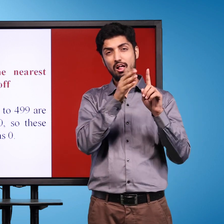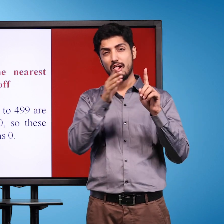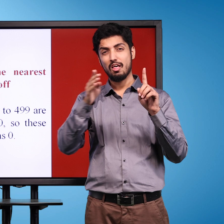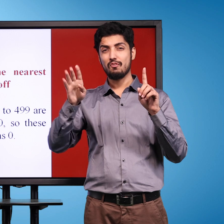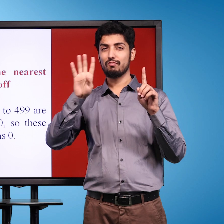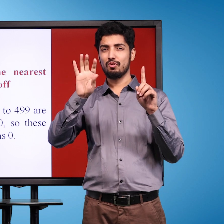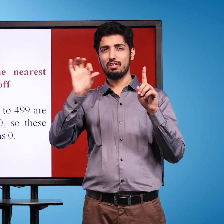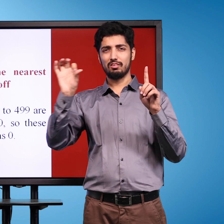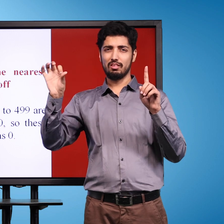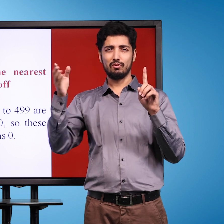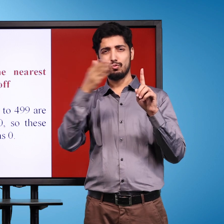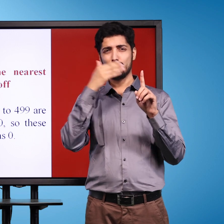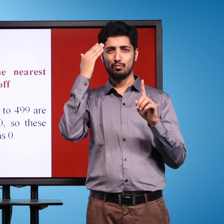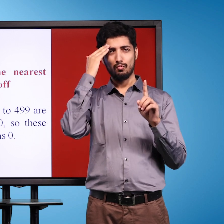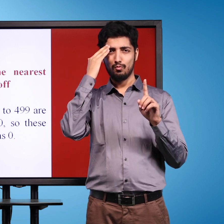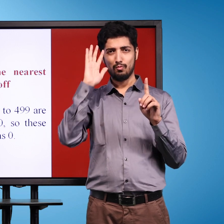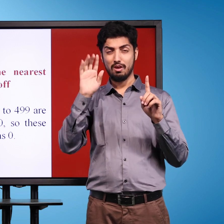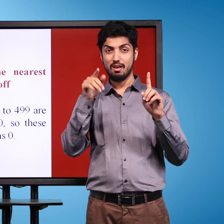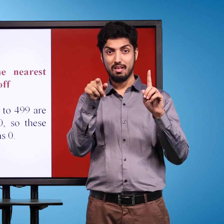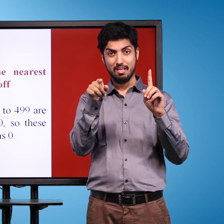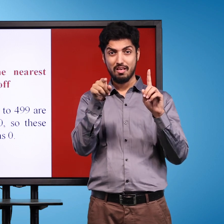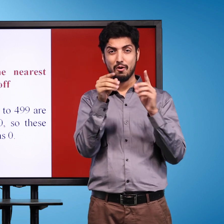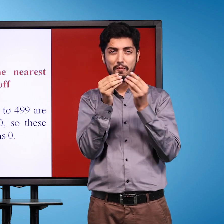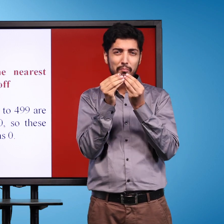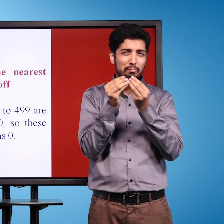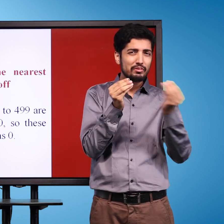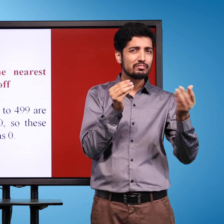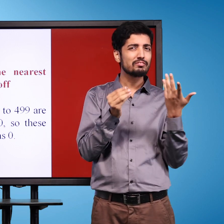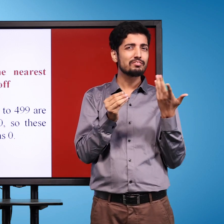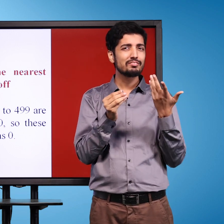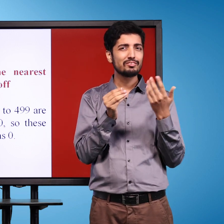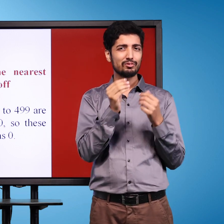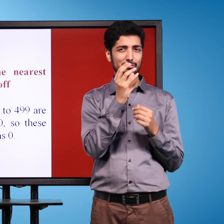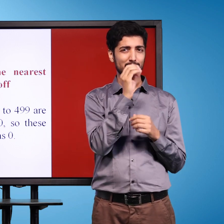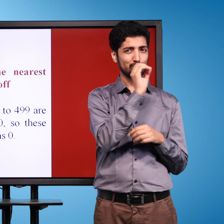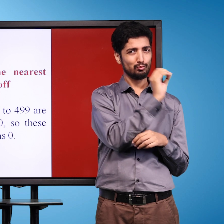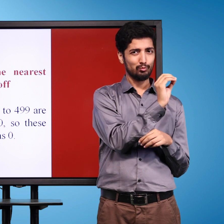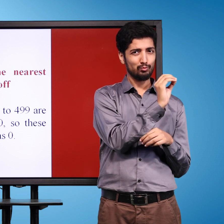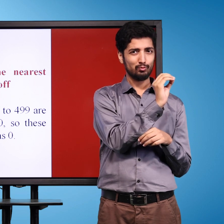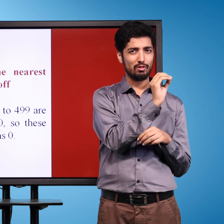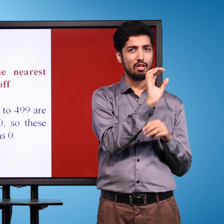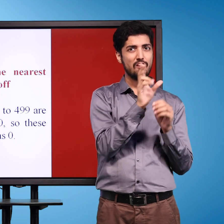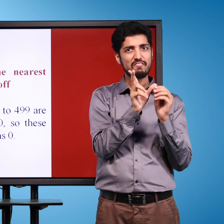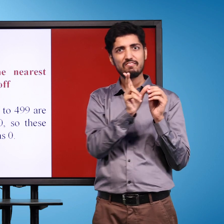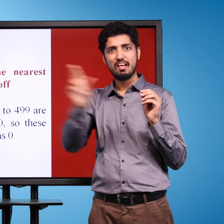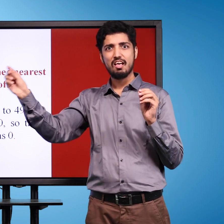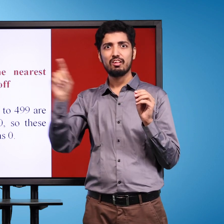499 are nearer to 0 than to 1000. So these numbers are rounded off as